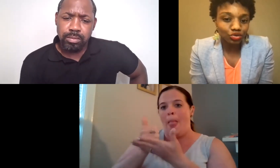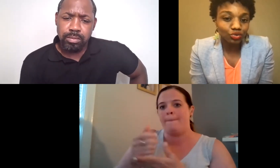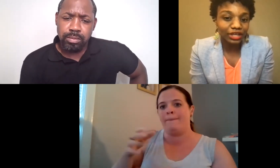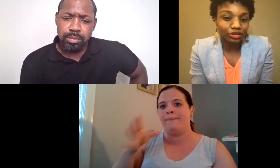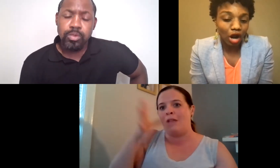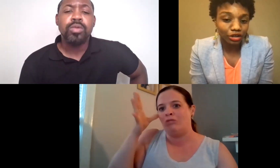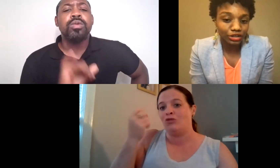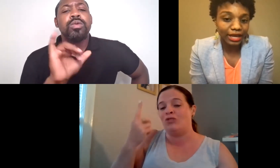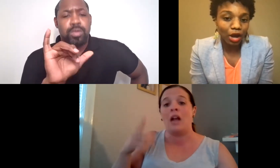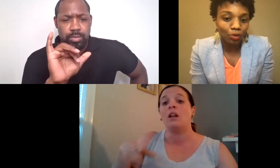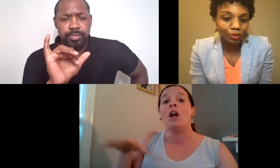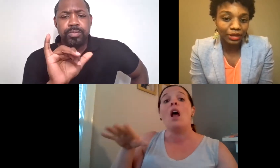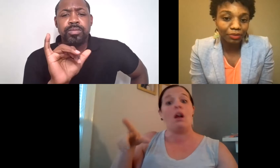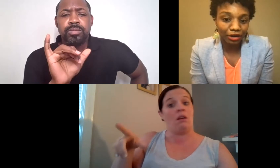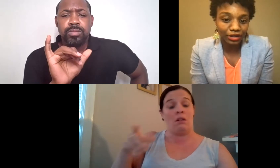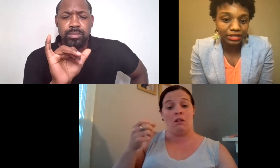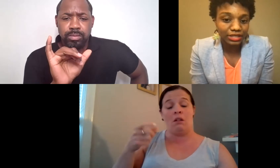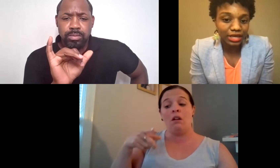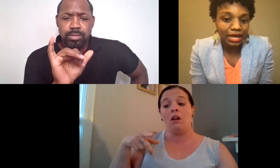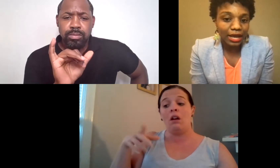their daughter to help their parents.